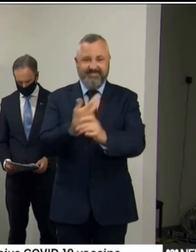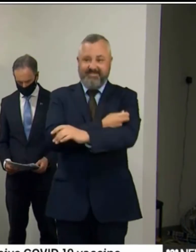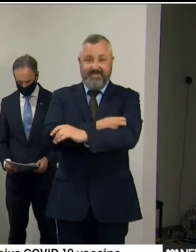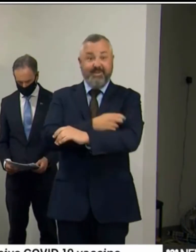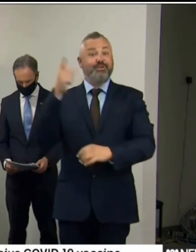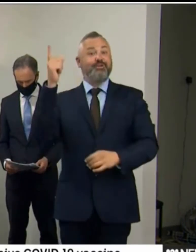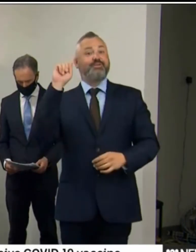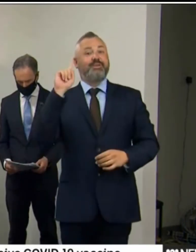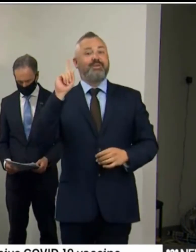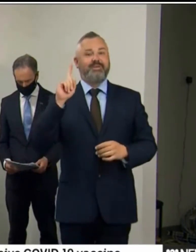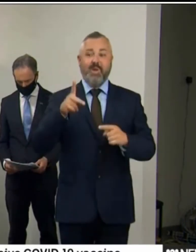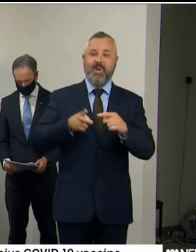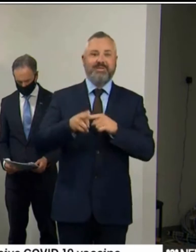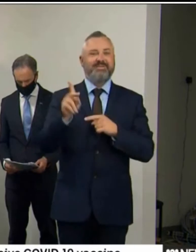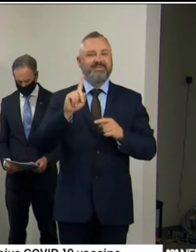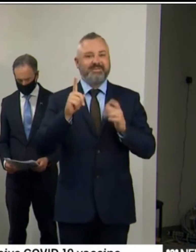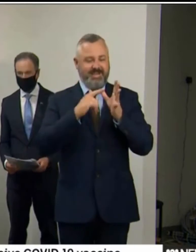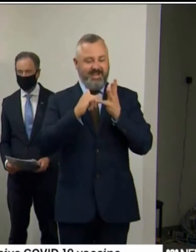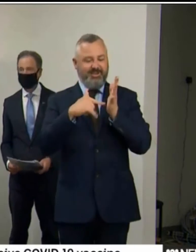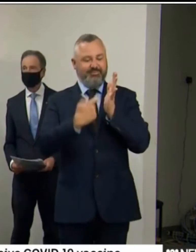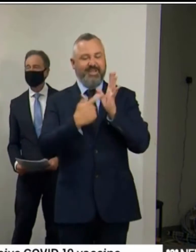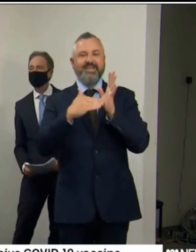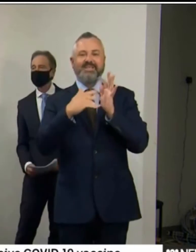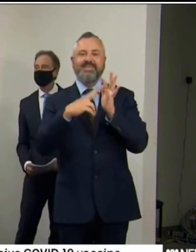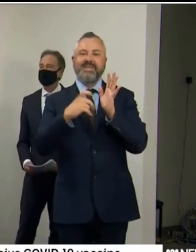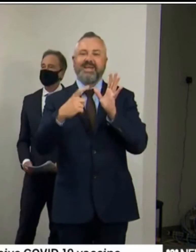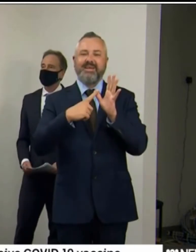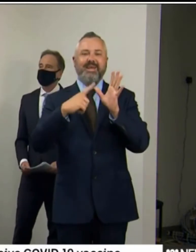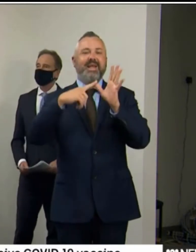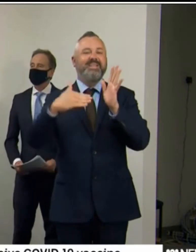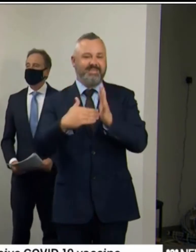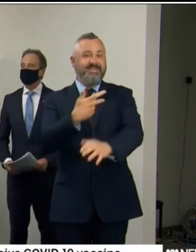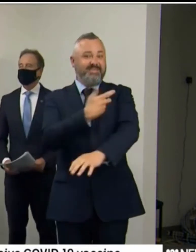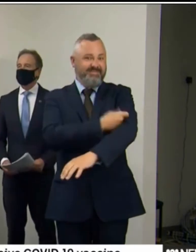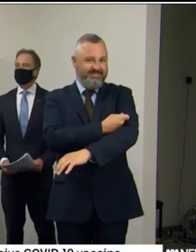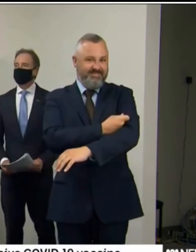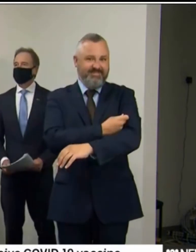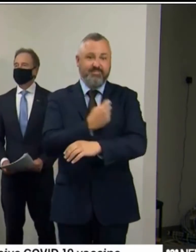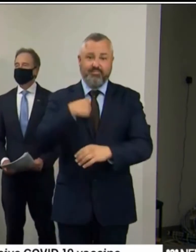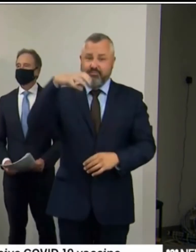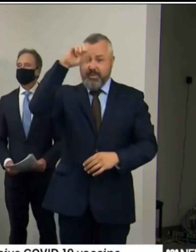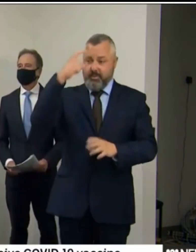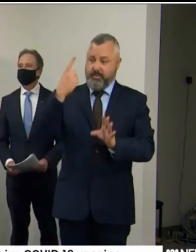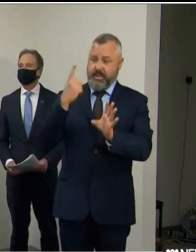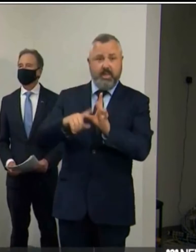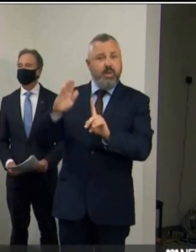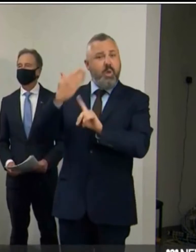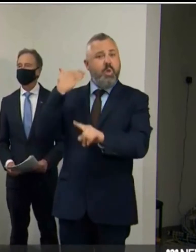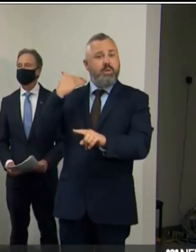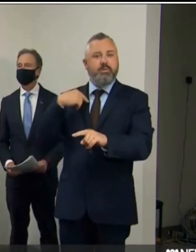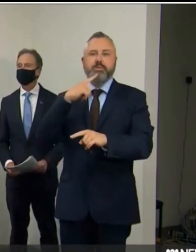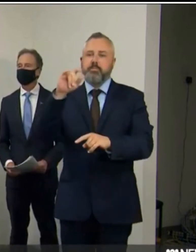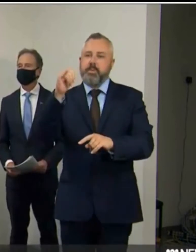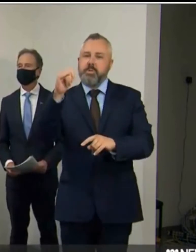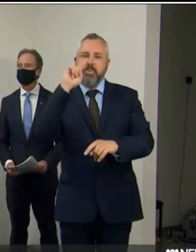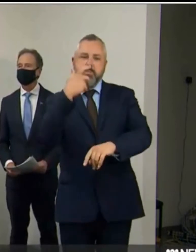the AstraZeneca vaccine. A year ago, I remember saying to the media, we might get a vaccine by the